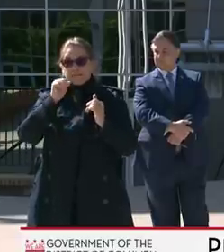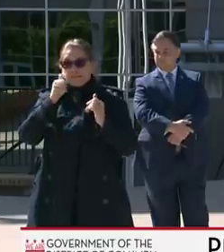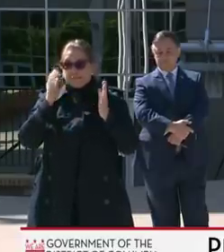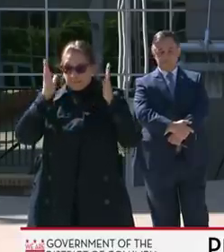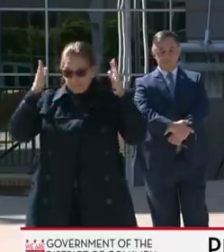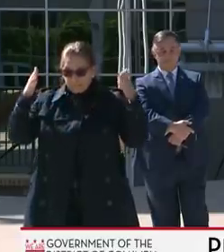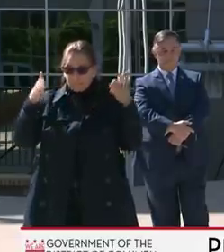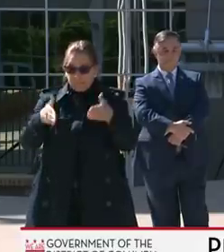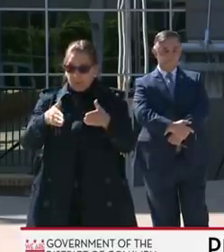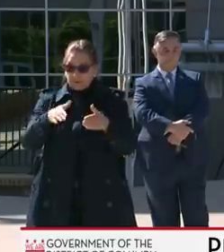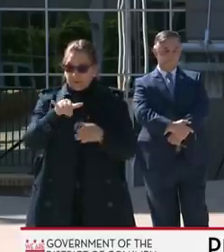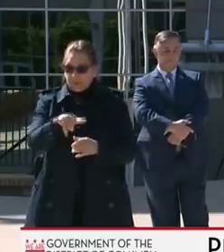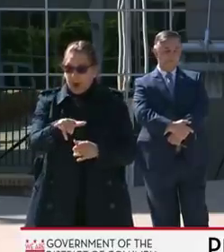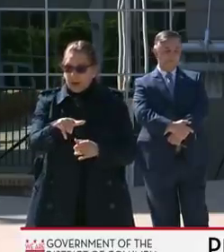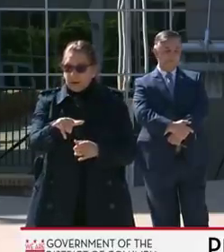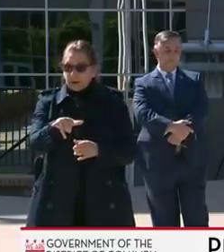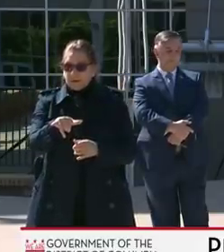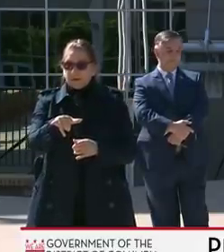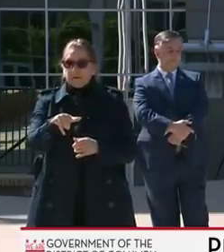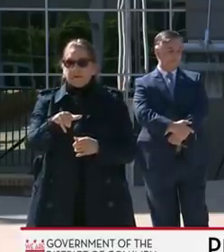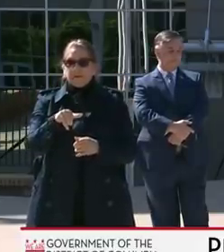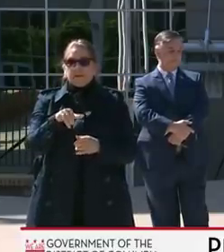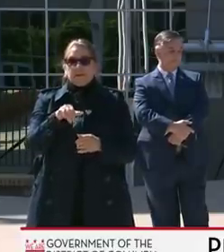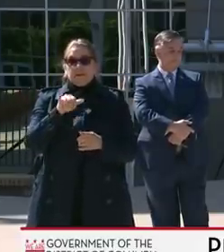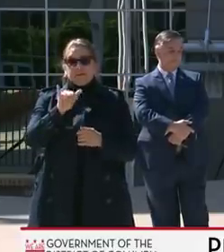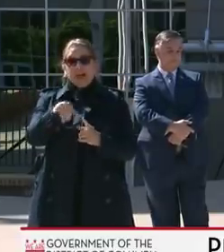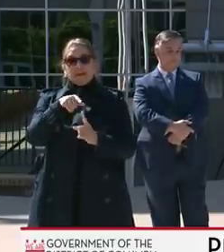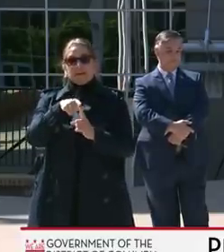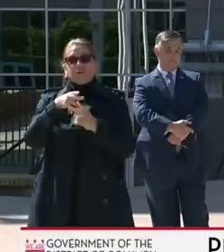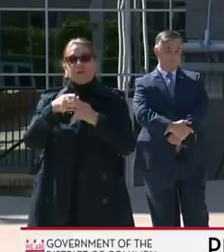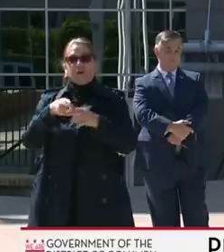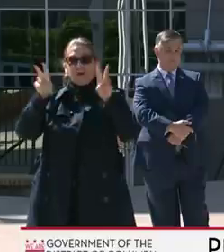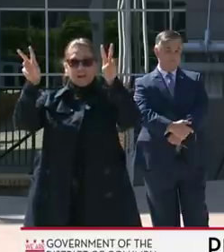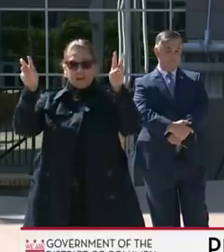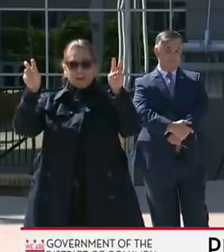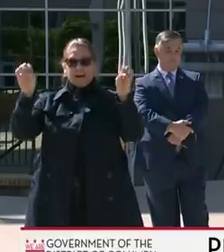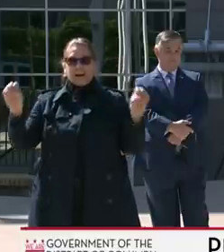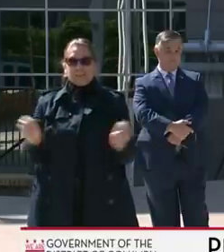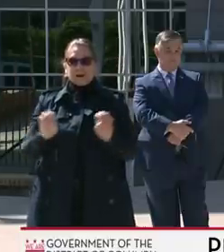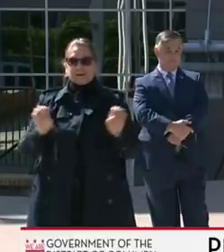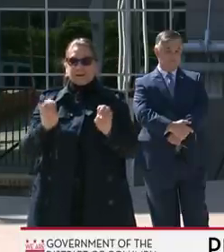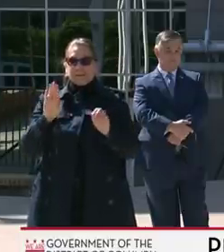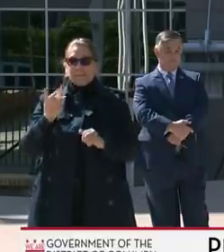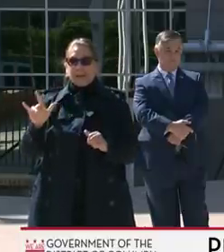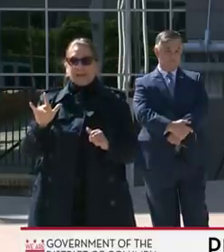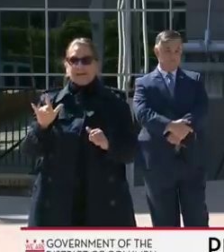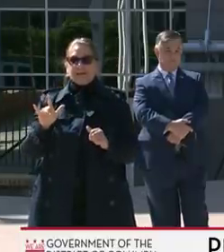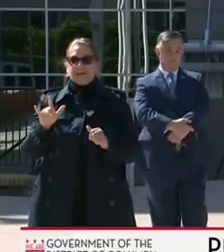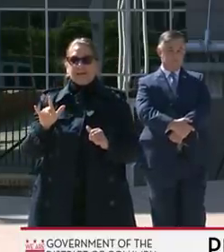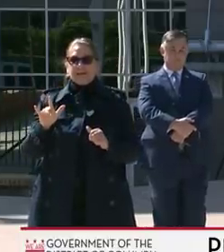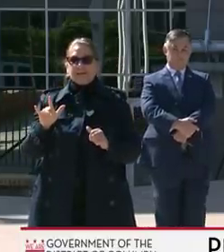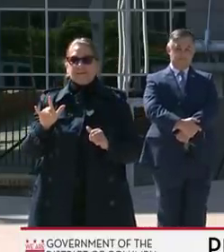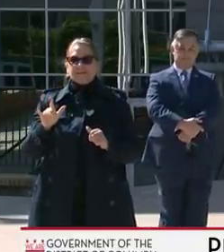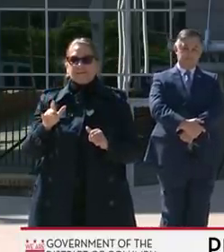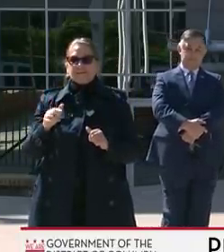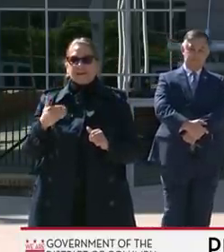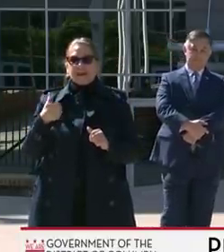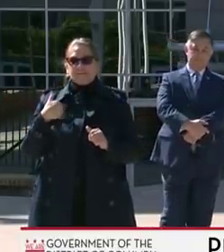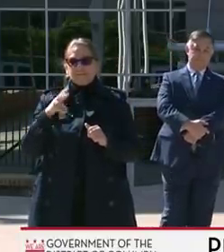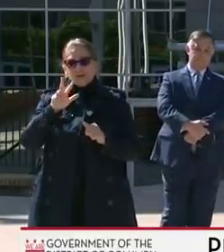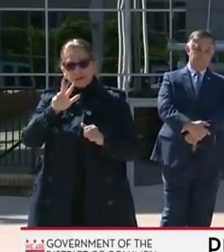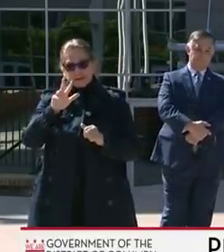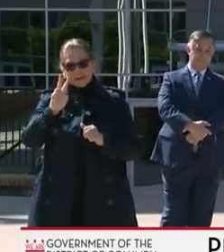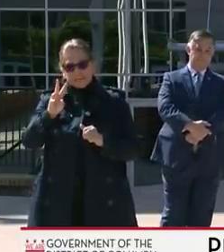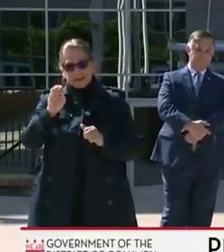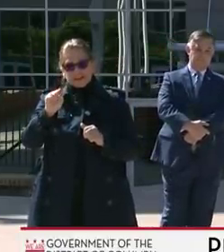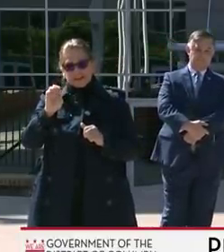the highlights in that emergency bill. It's doing many things. There are about 37 sections. I'm not going to go through all 37,